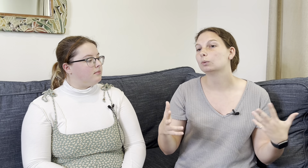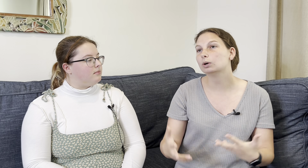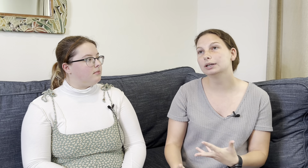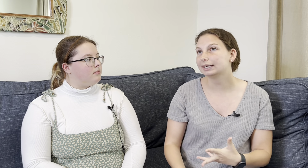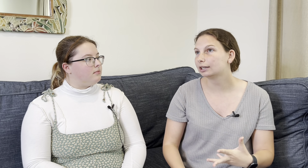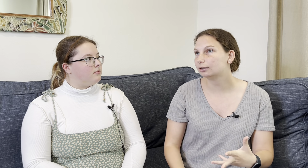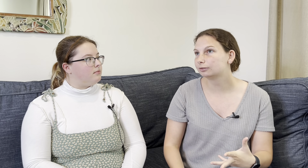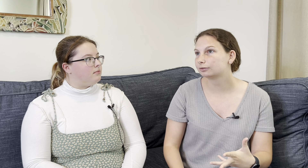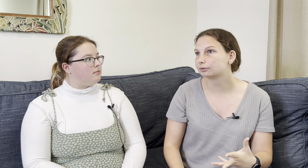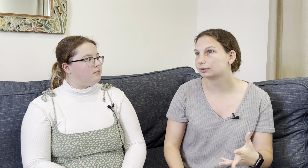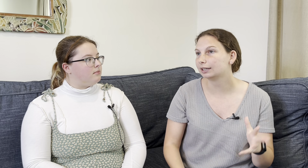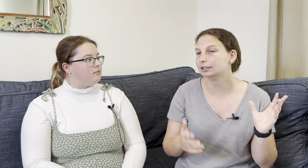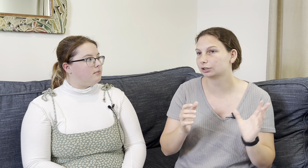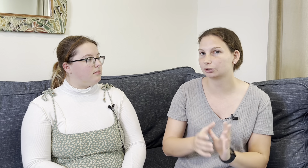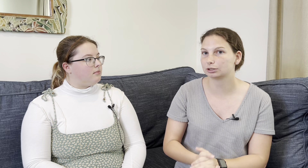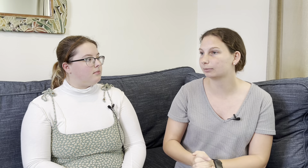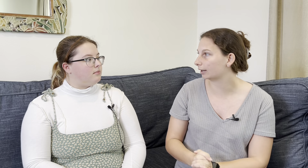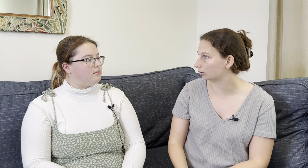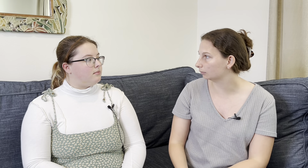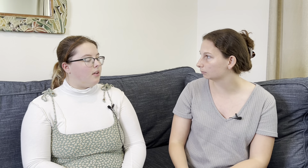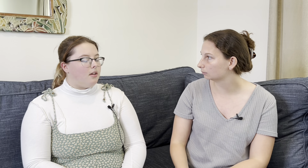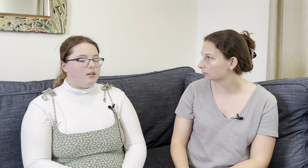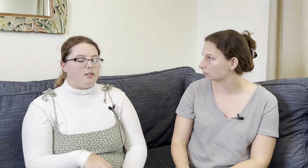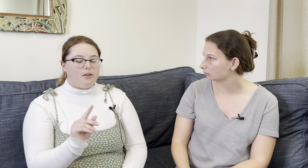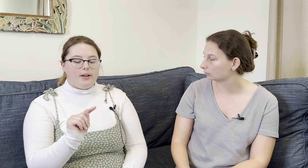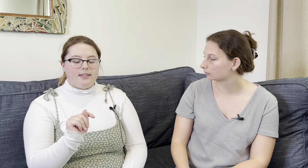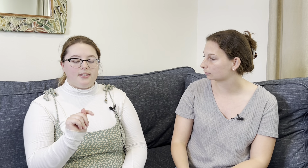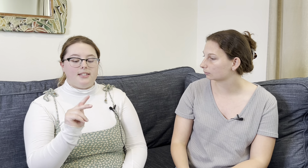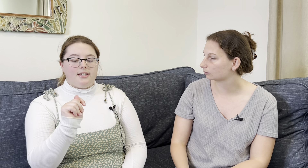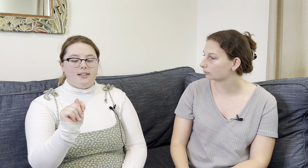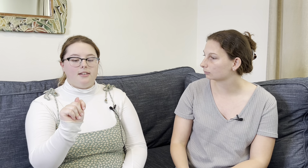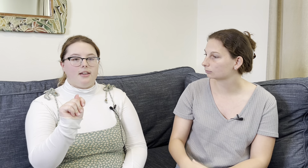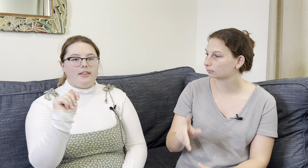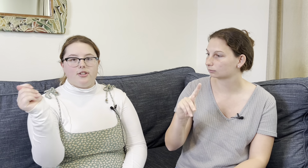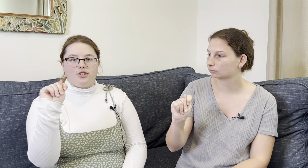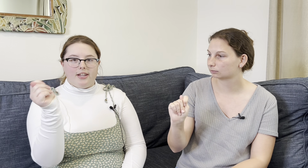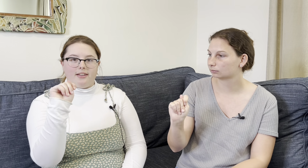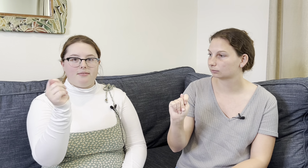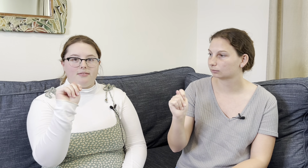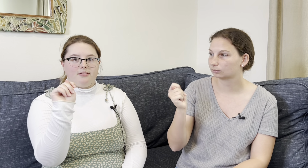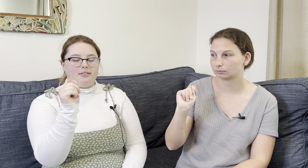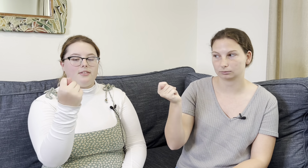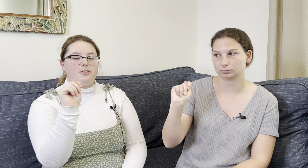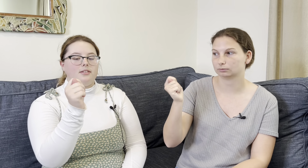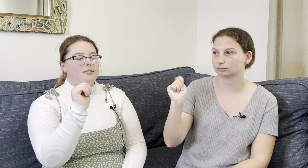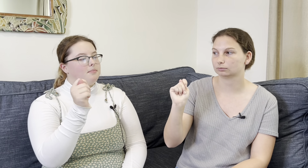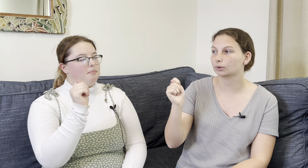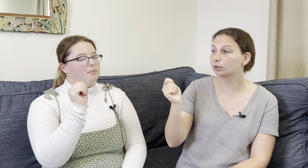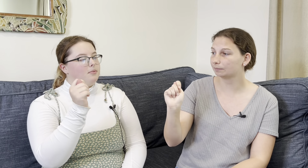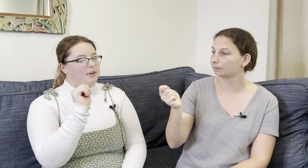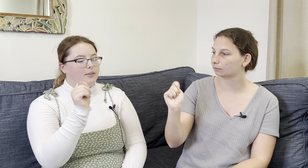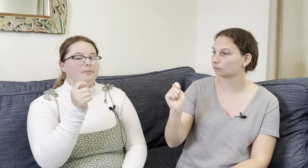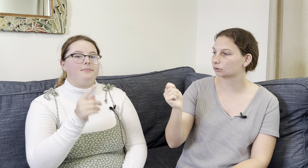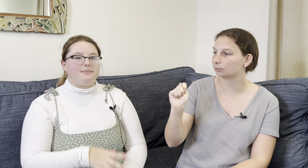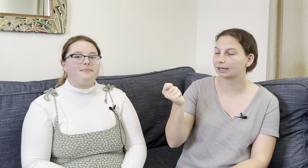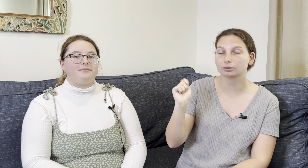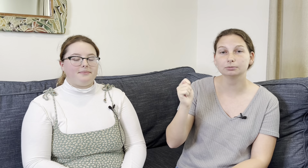What if they need to go to the bathroom? So it's a T, and they just shake it. So it's okay. Bathroom. So bathroom, I need to